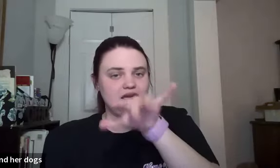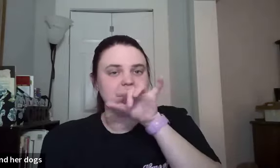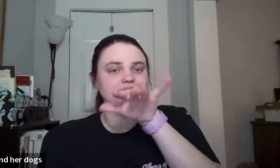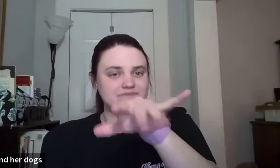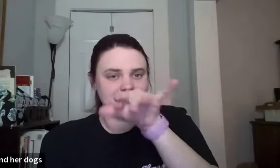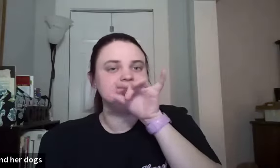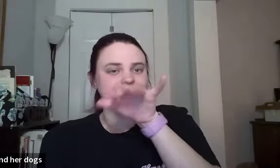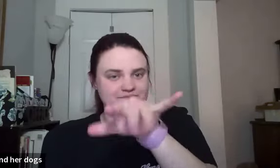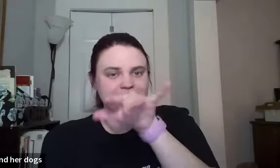dragon.